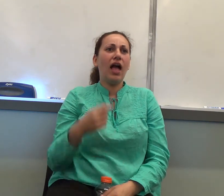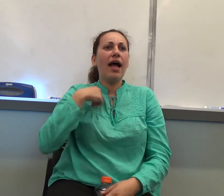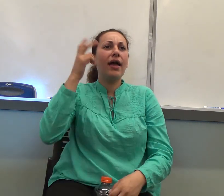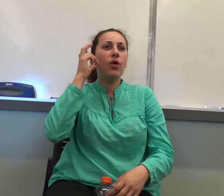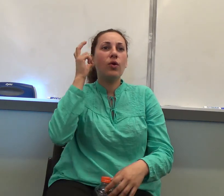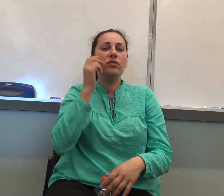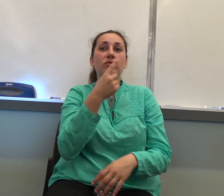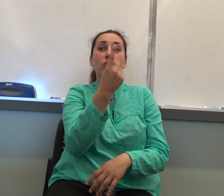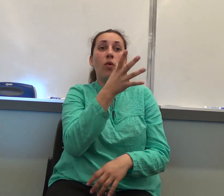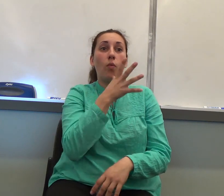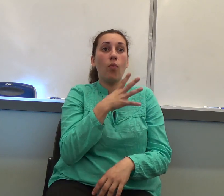4.1 to